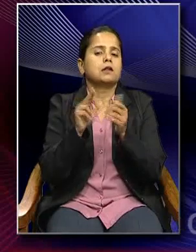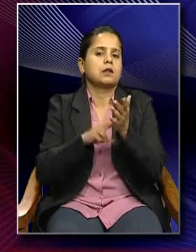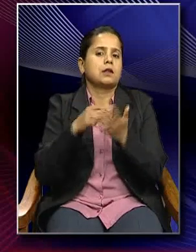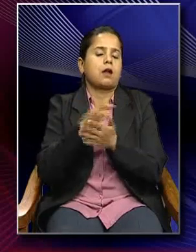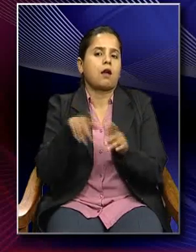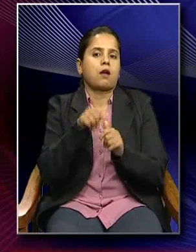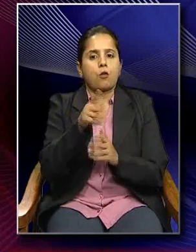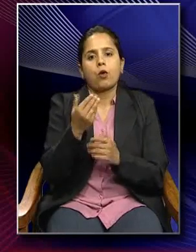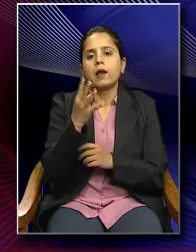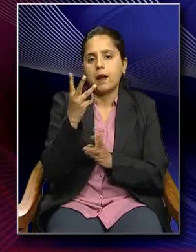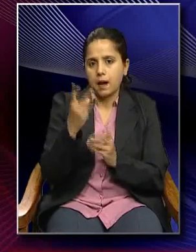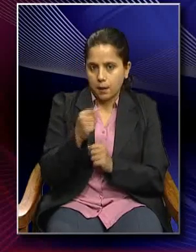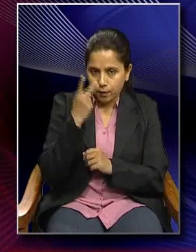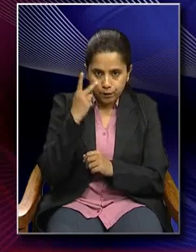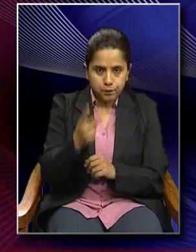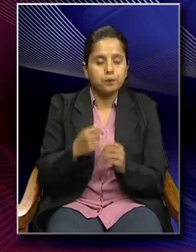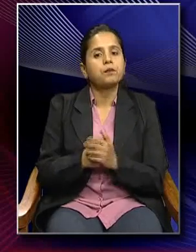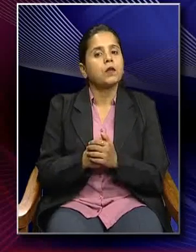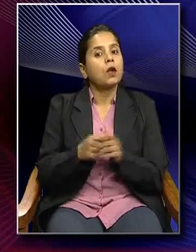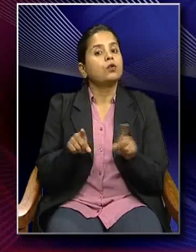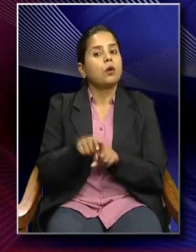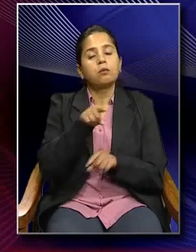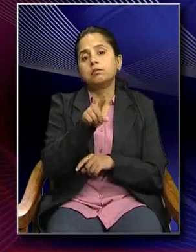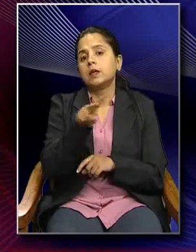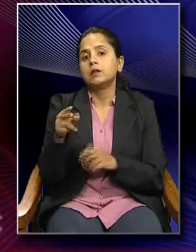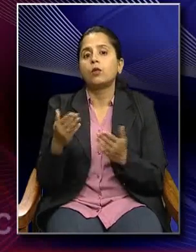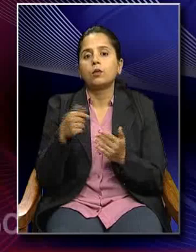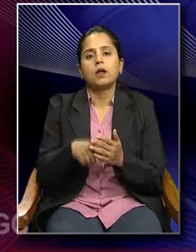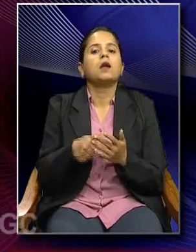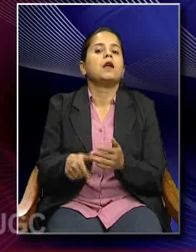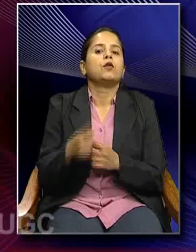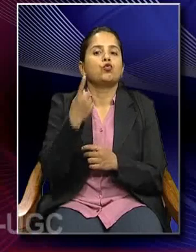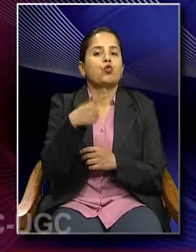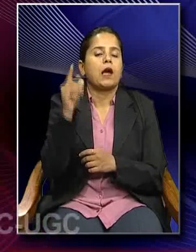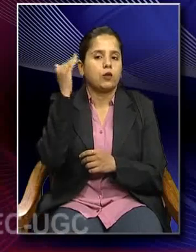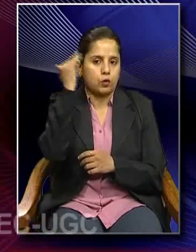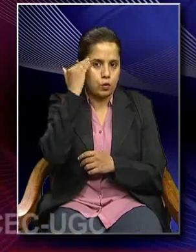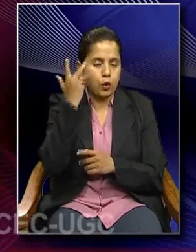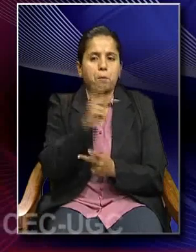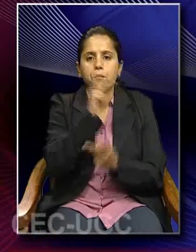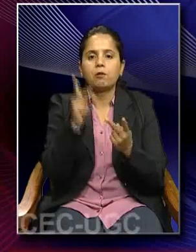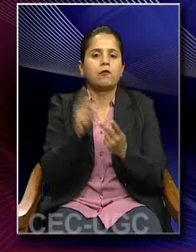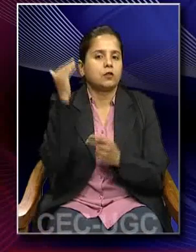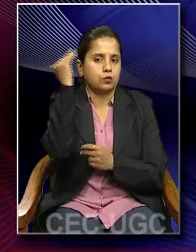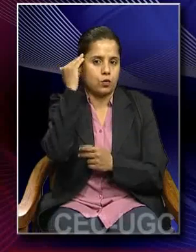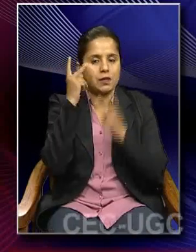mean number, or it could also mean right knowledge or the perfect knowledge.